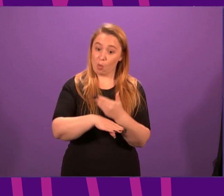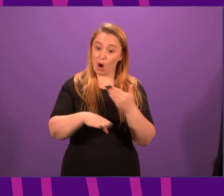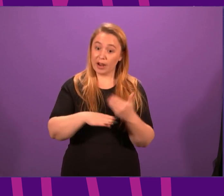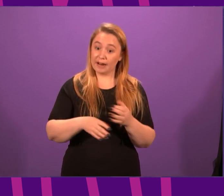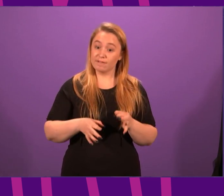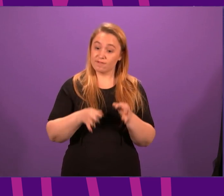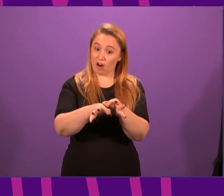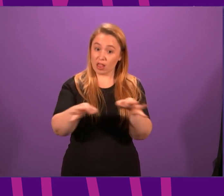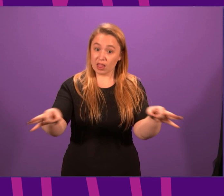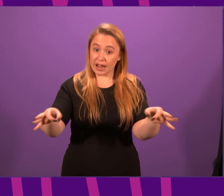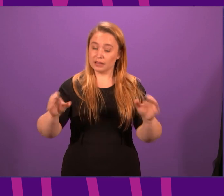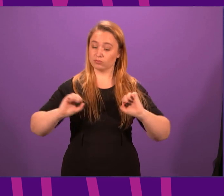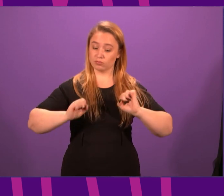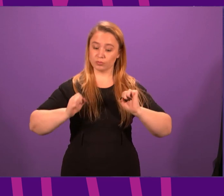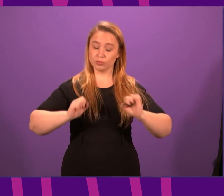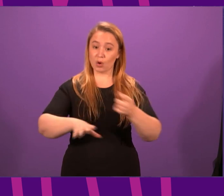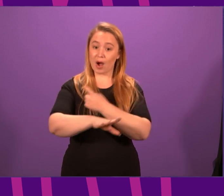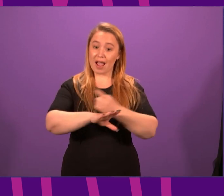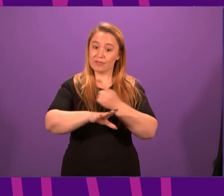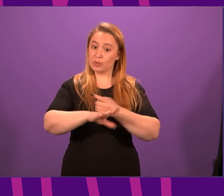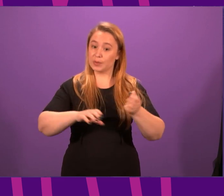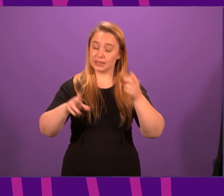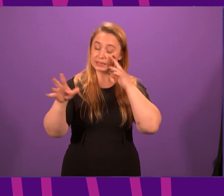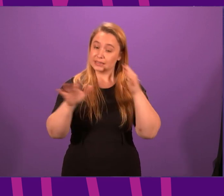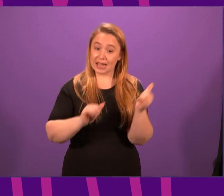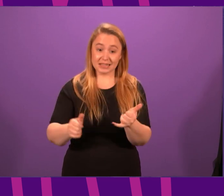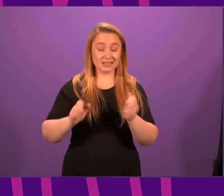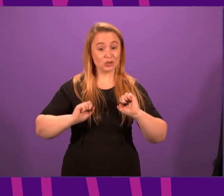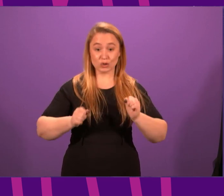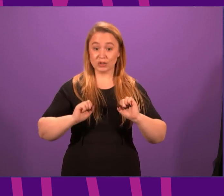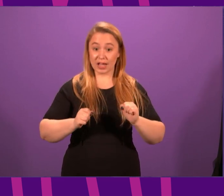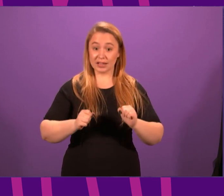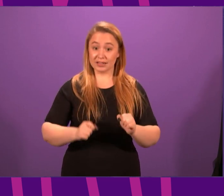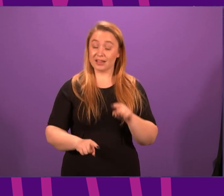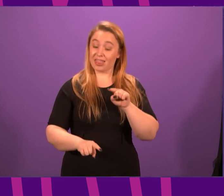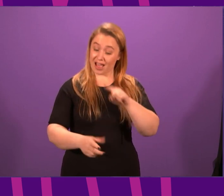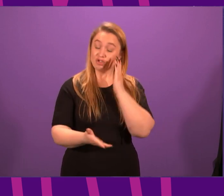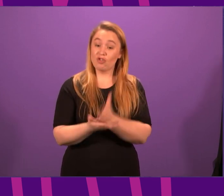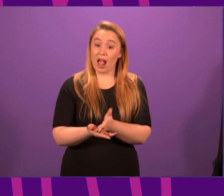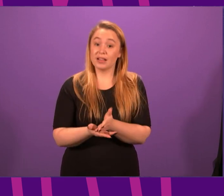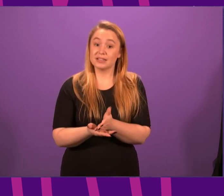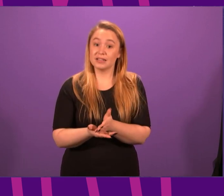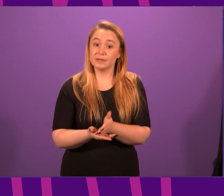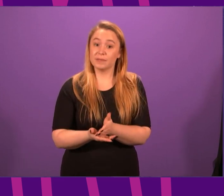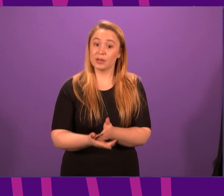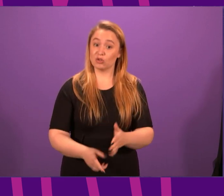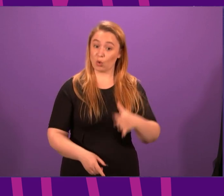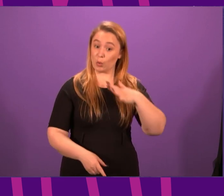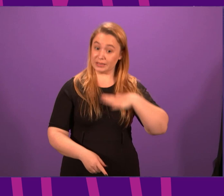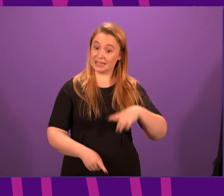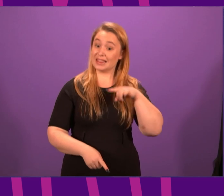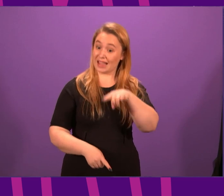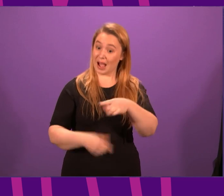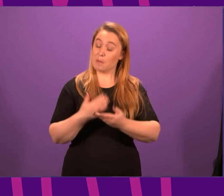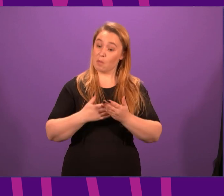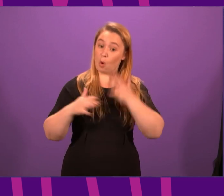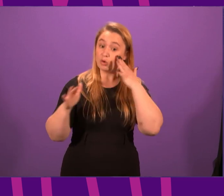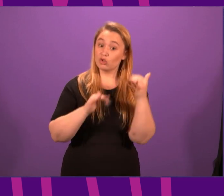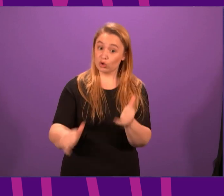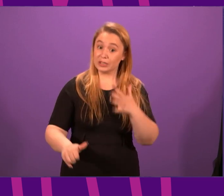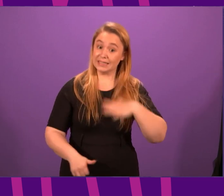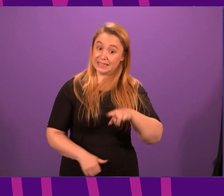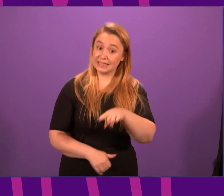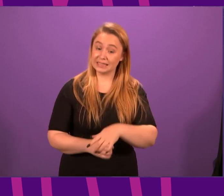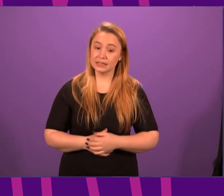still not being tested every week. That's the reality of it, and that's why we require far more scrutiny than we've got at the